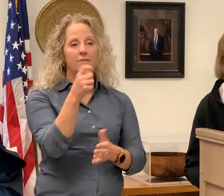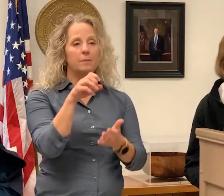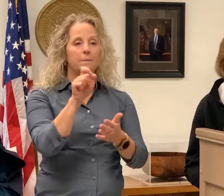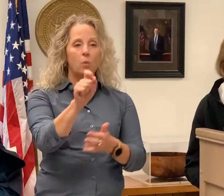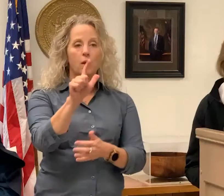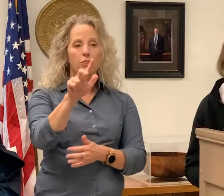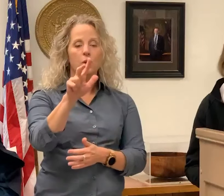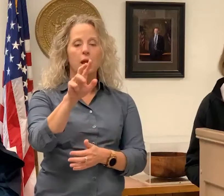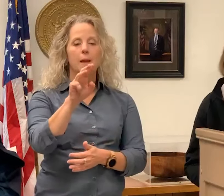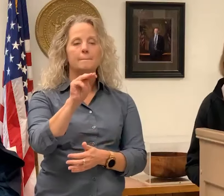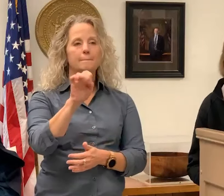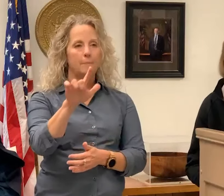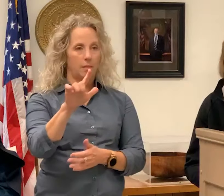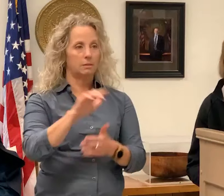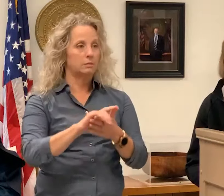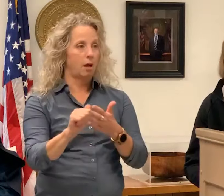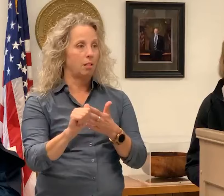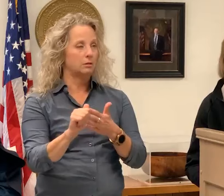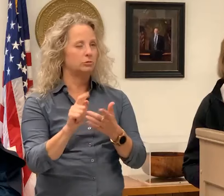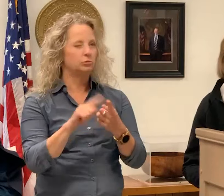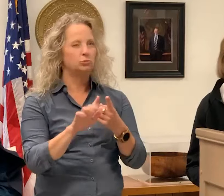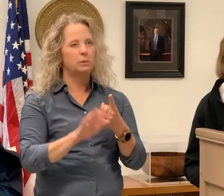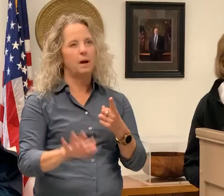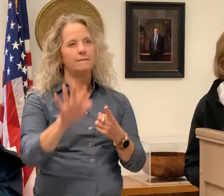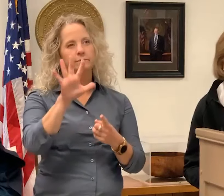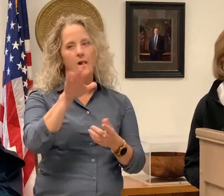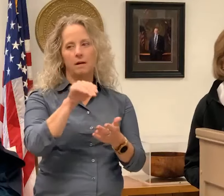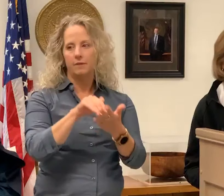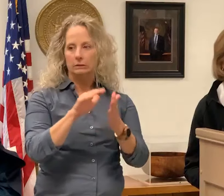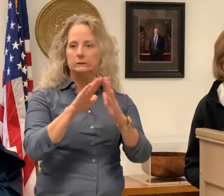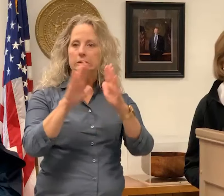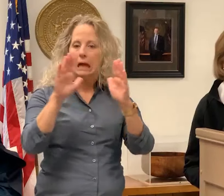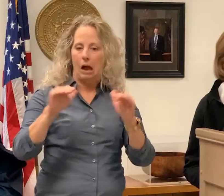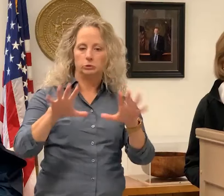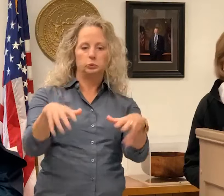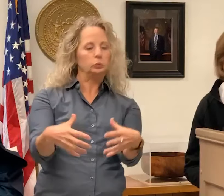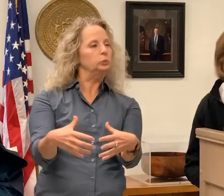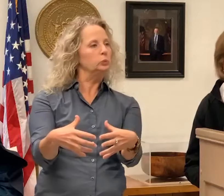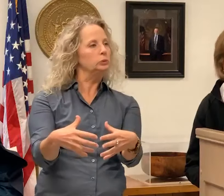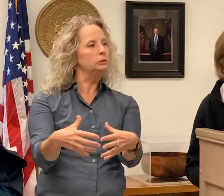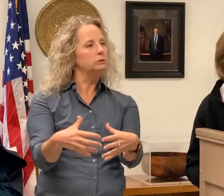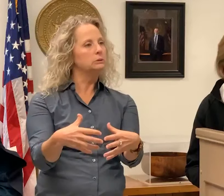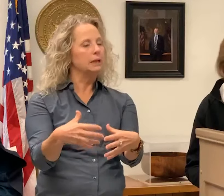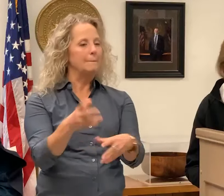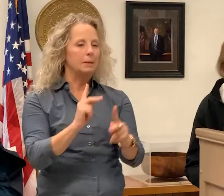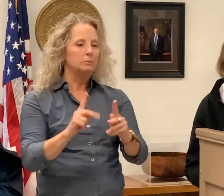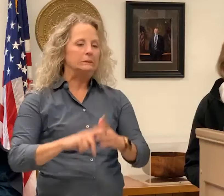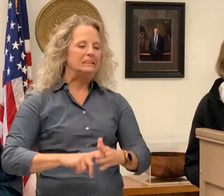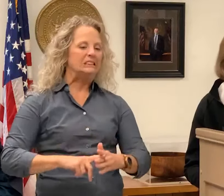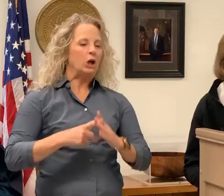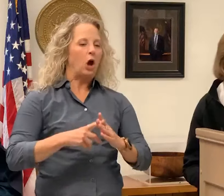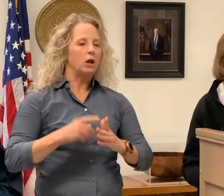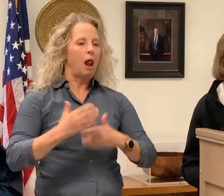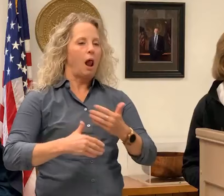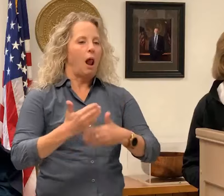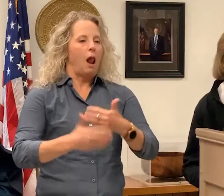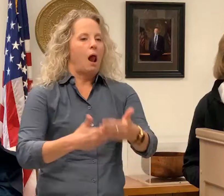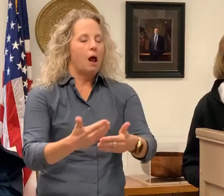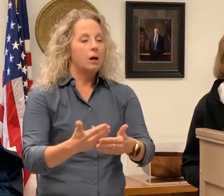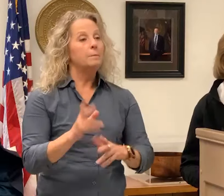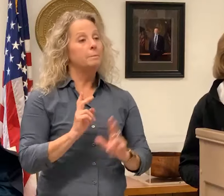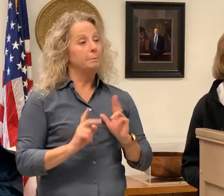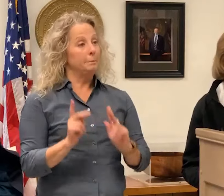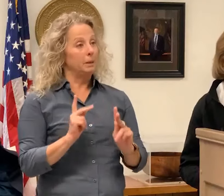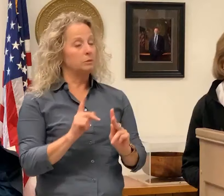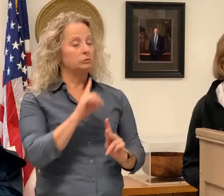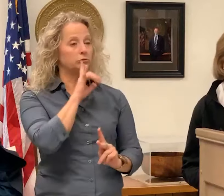$11.3 million to about 5,000 households. So we're getting people jump started. And for